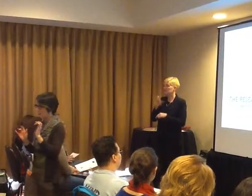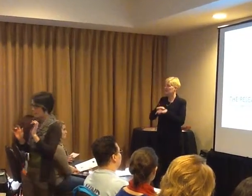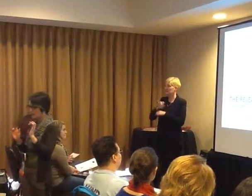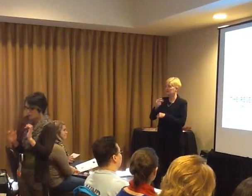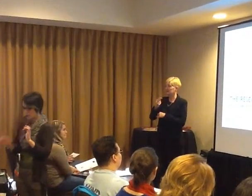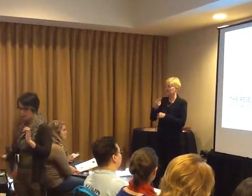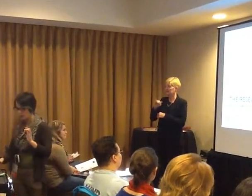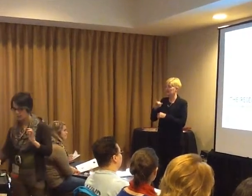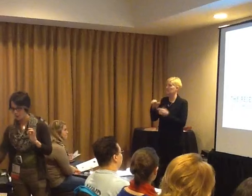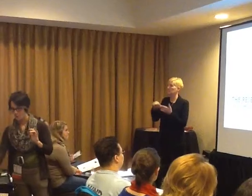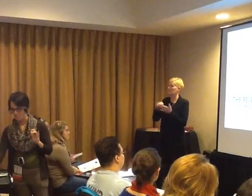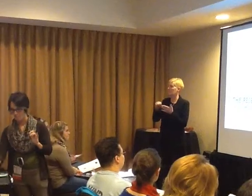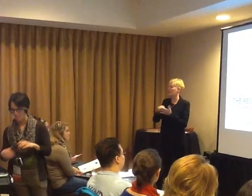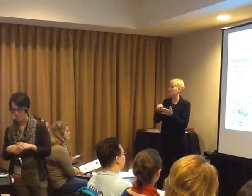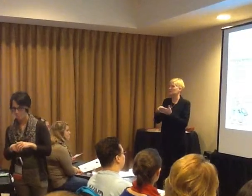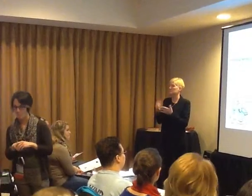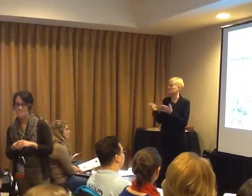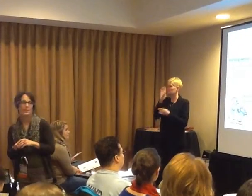it is a direct link.